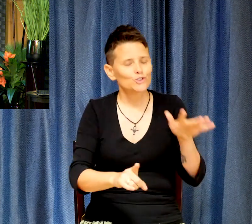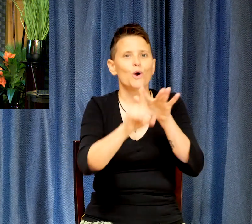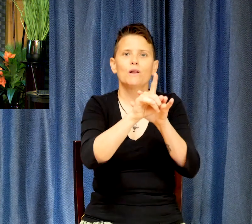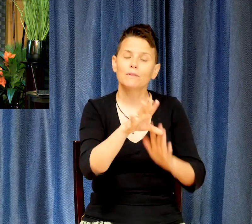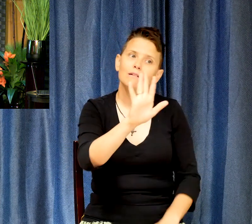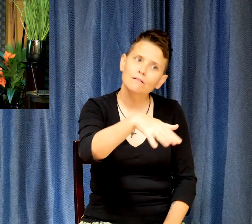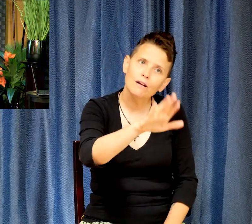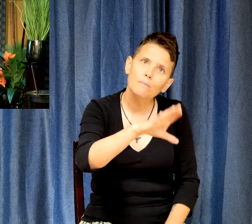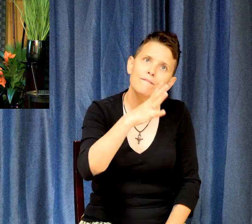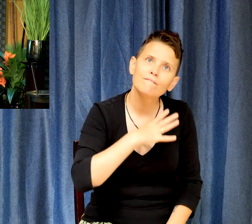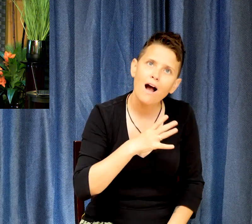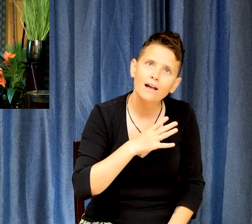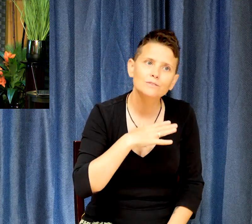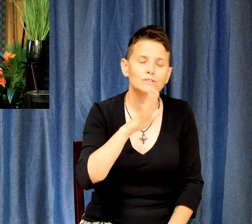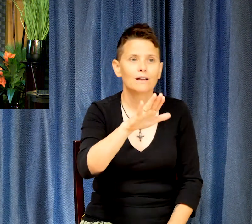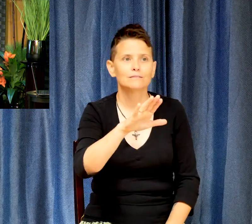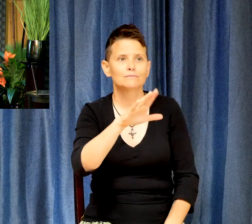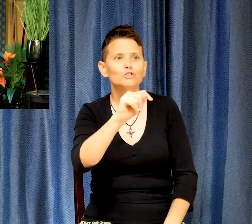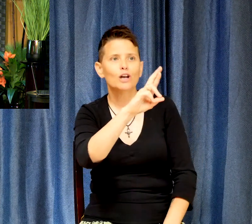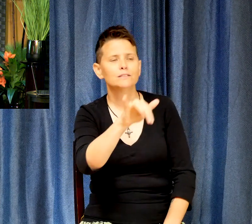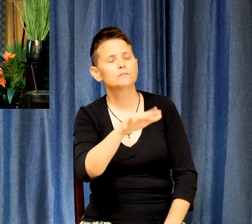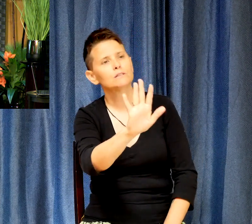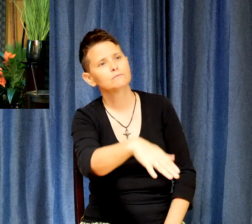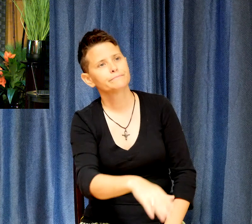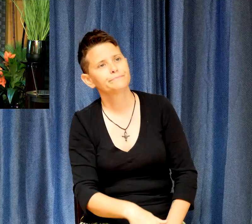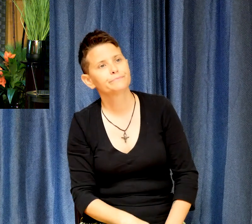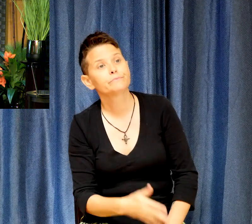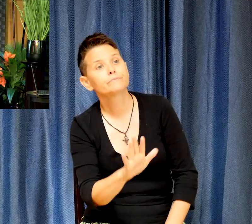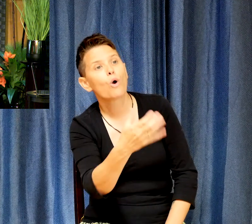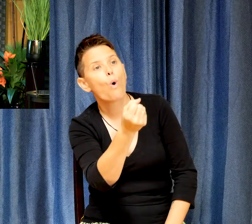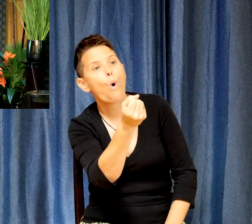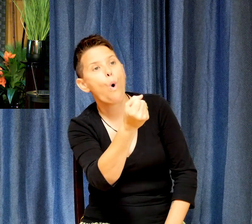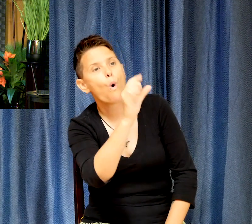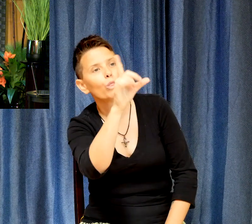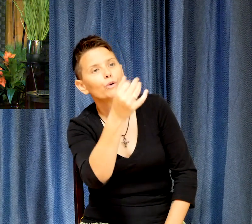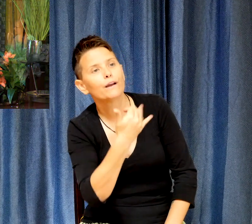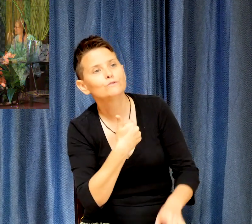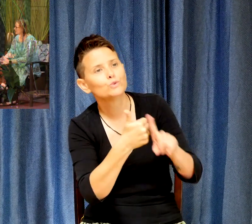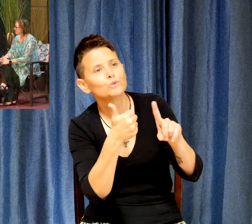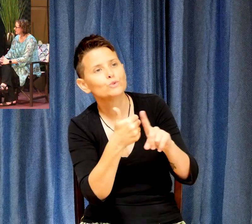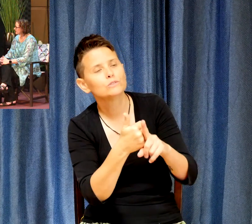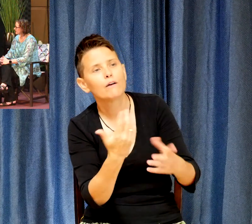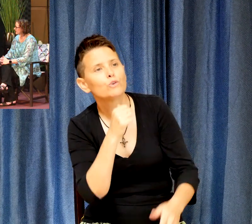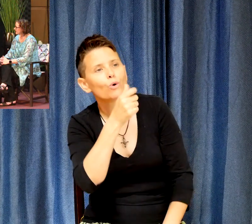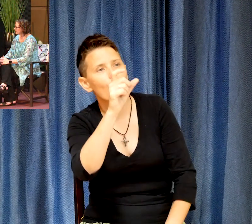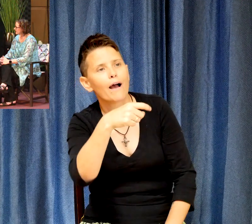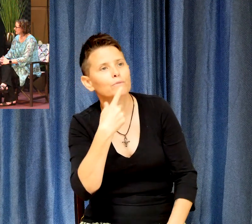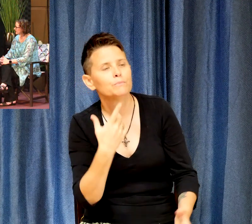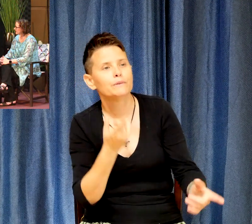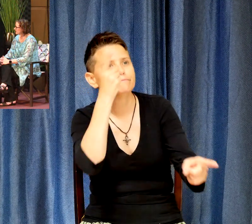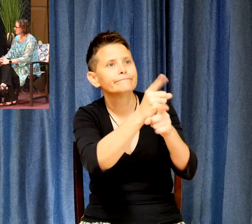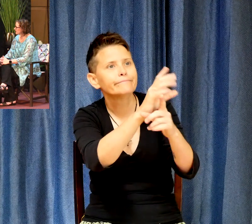okay. And Tracy was the one who said, Laura, hold grace for yourself, right? Keep yourself in that grace. Like you don't have to get it right.